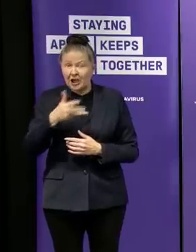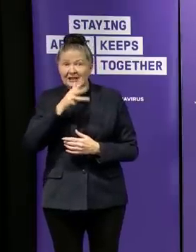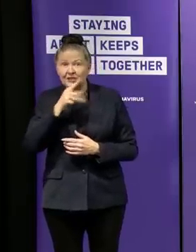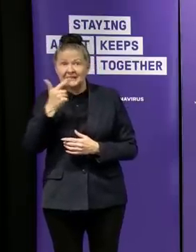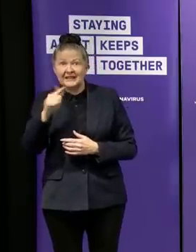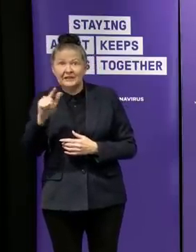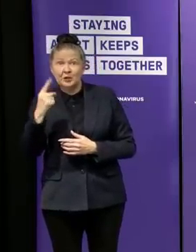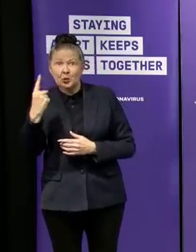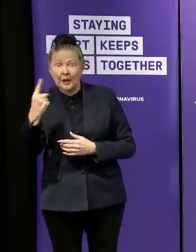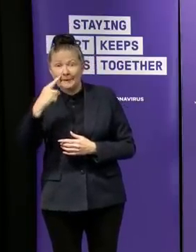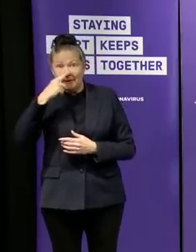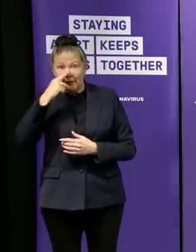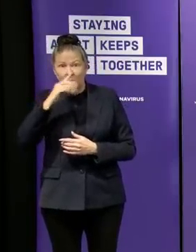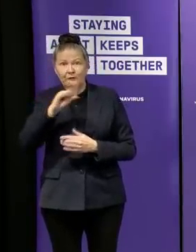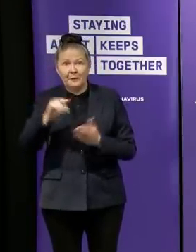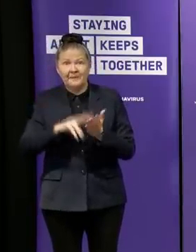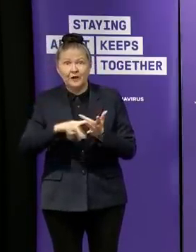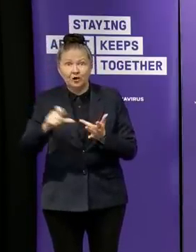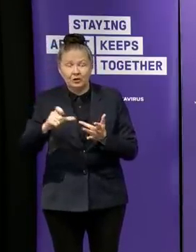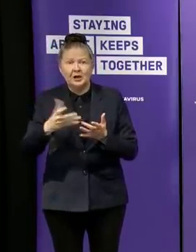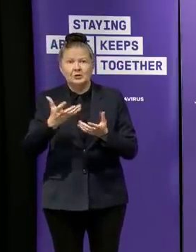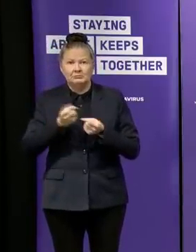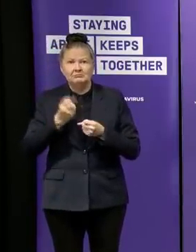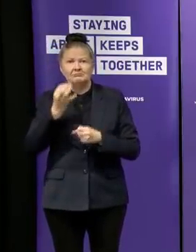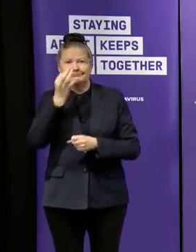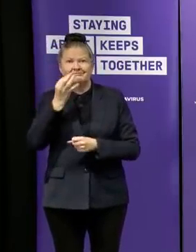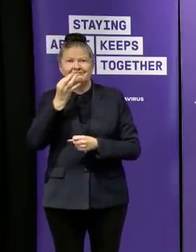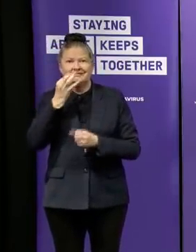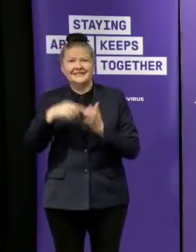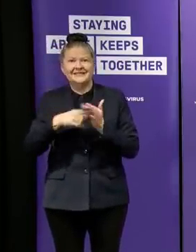194,971 Victorians tested. That's an average of